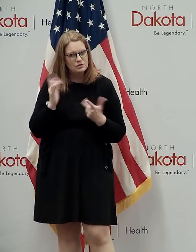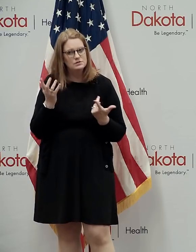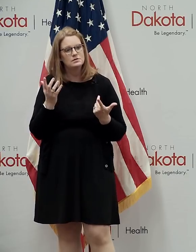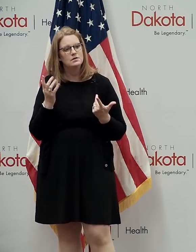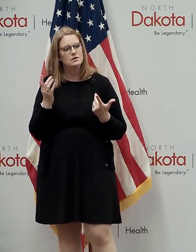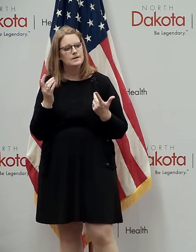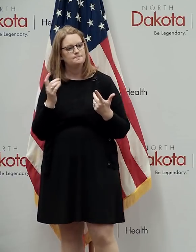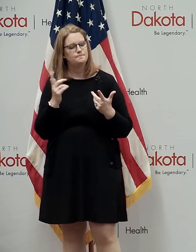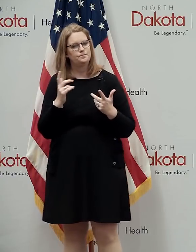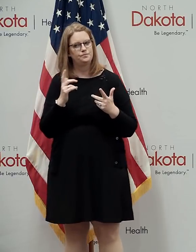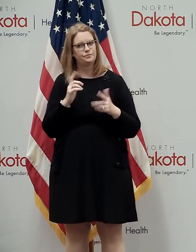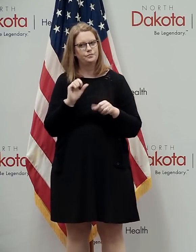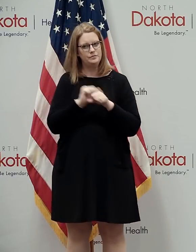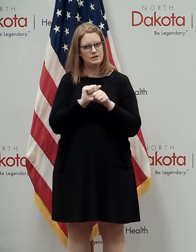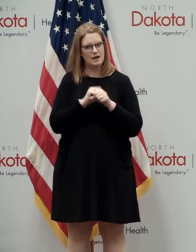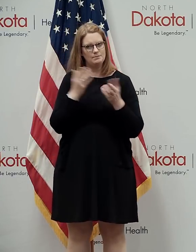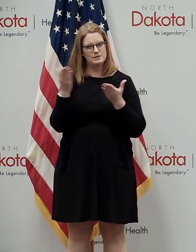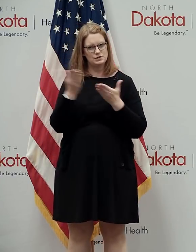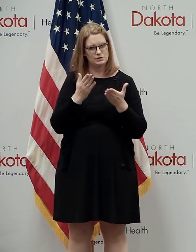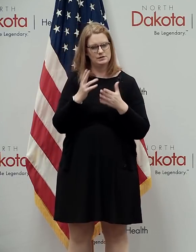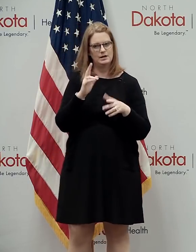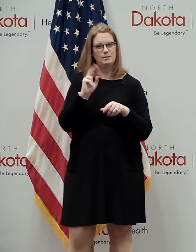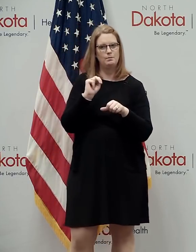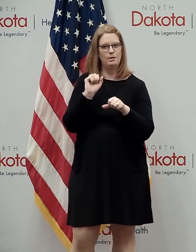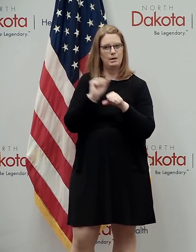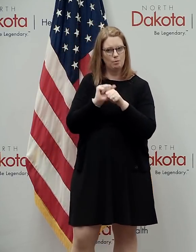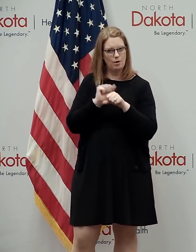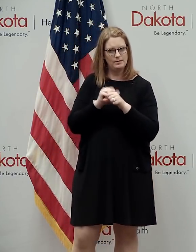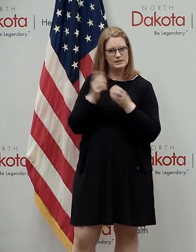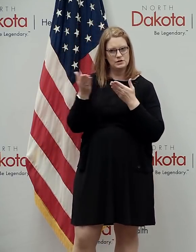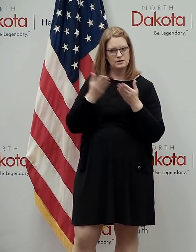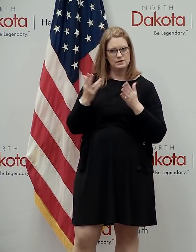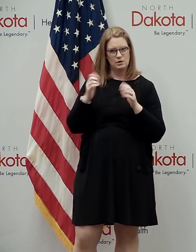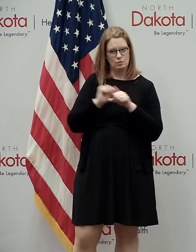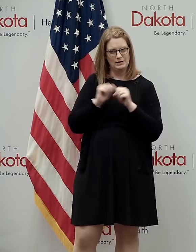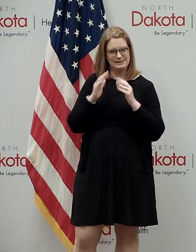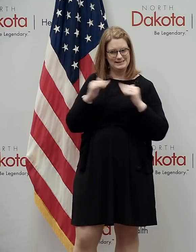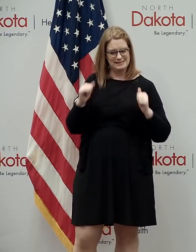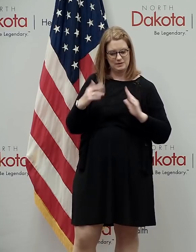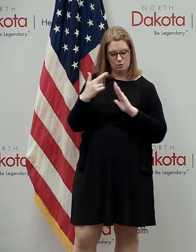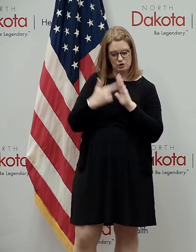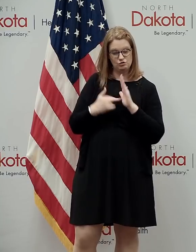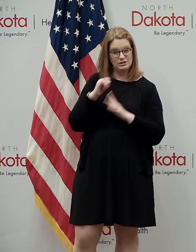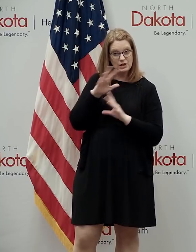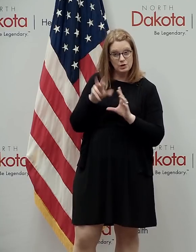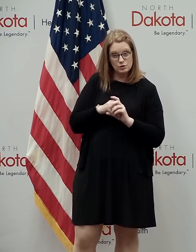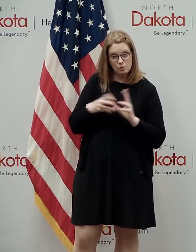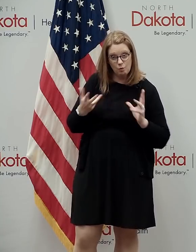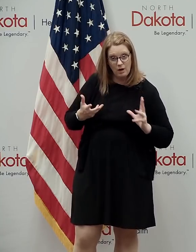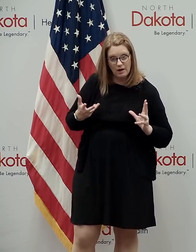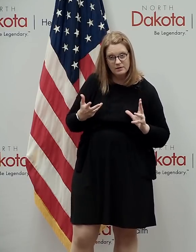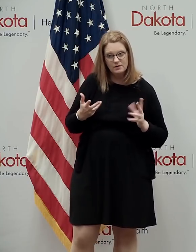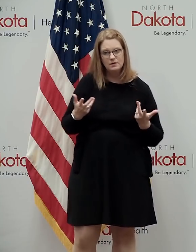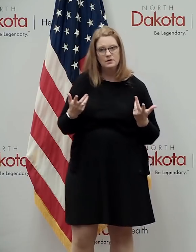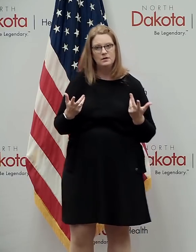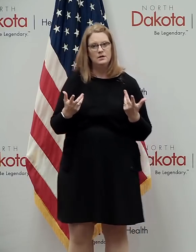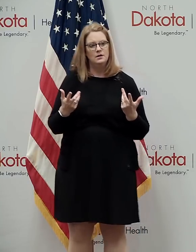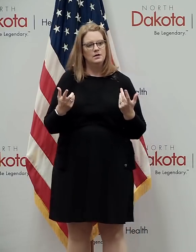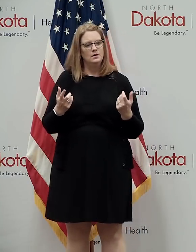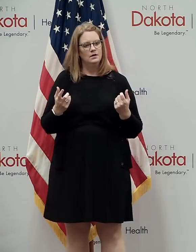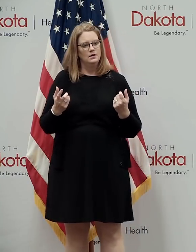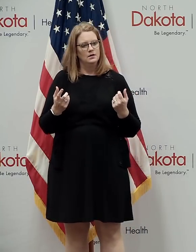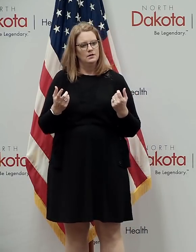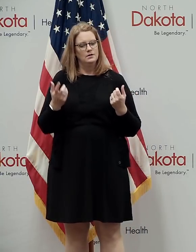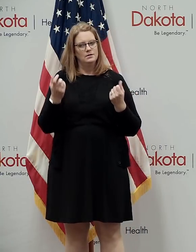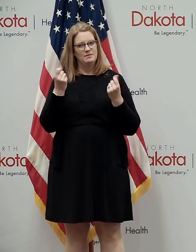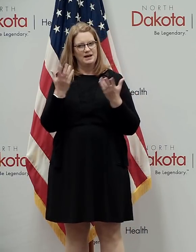Service Employment Services Work Search System. This registration includes many of the common items found in